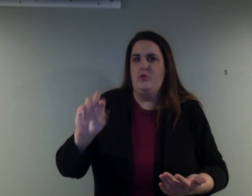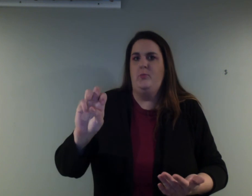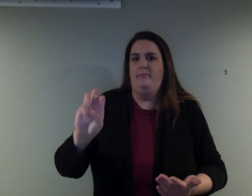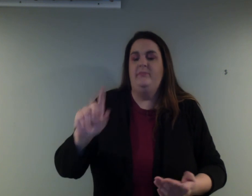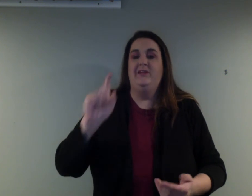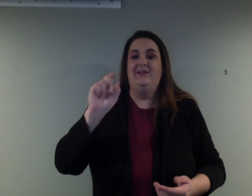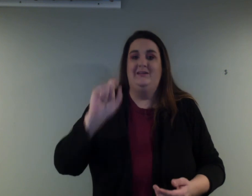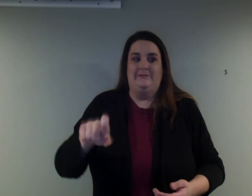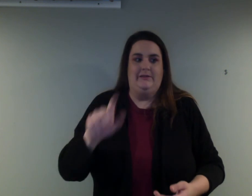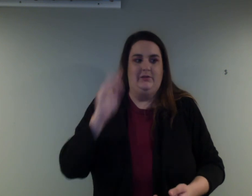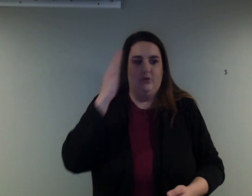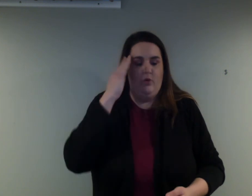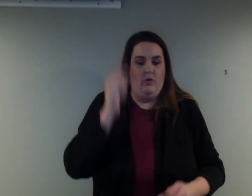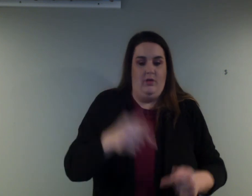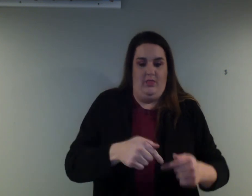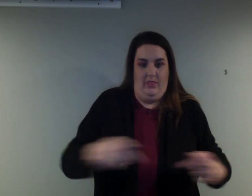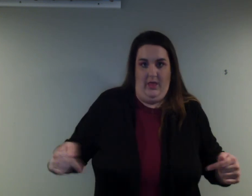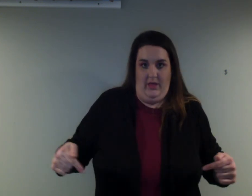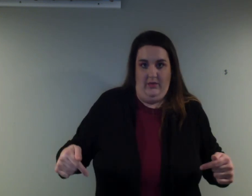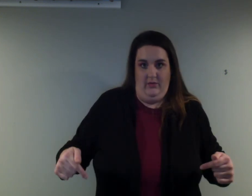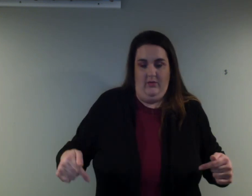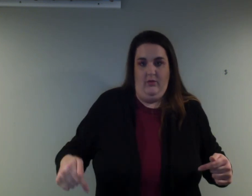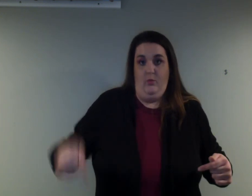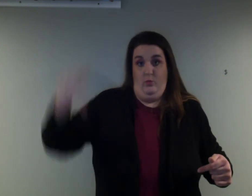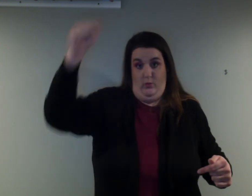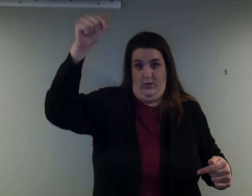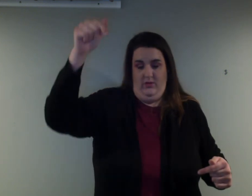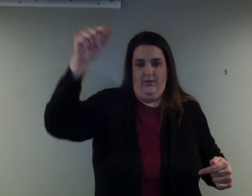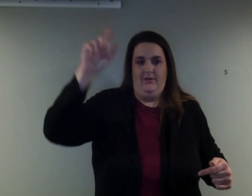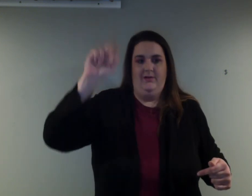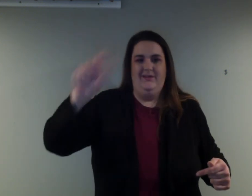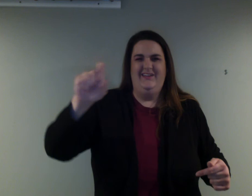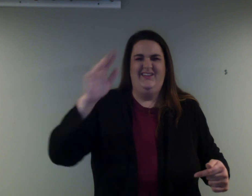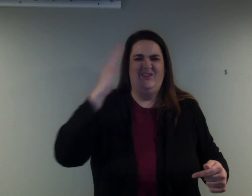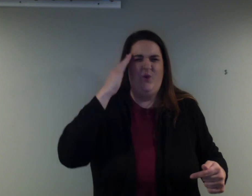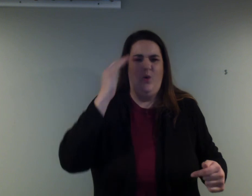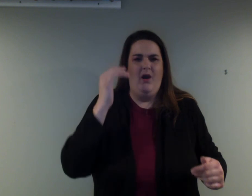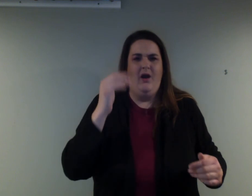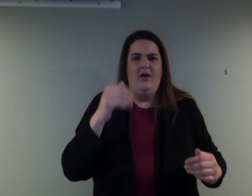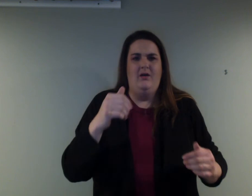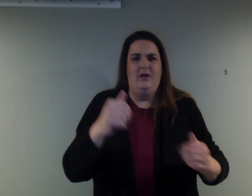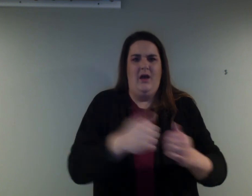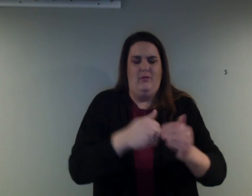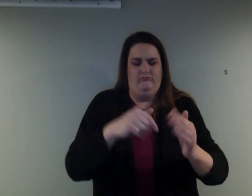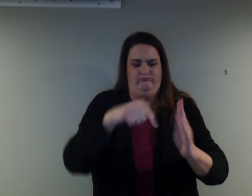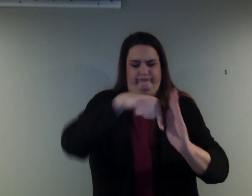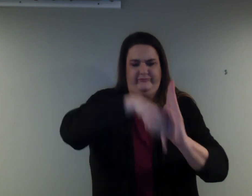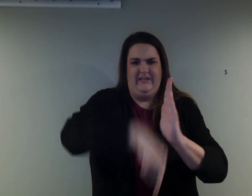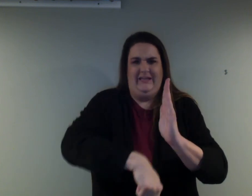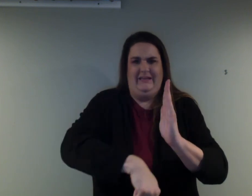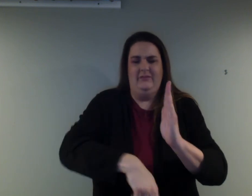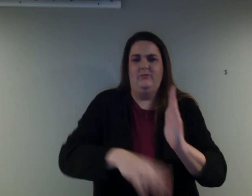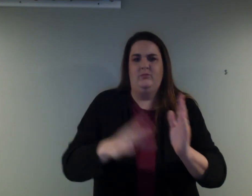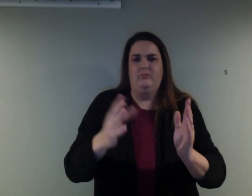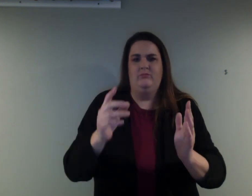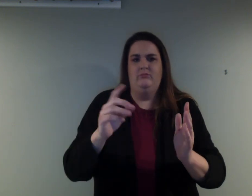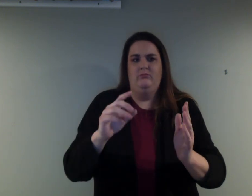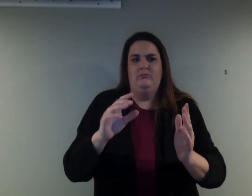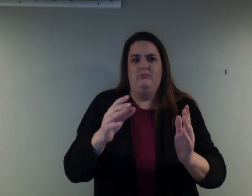thick Mr. Jones wants the floor to be. Let's make the cement floor 3 inches